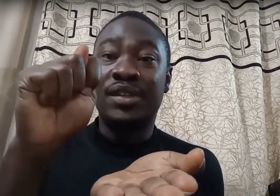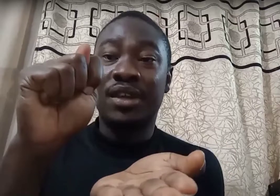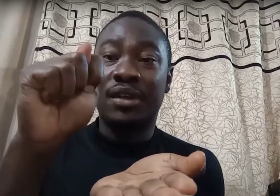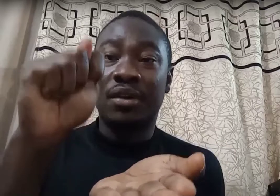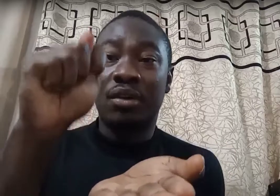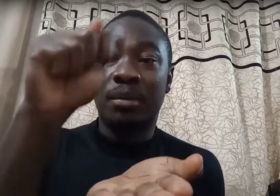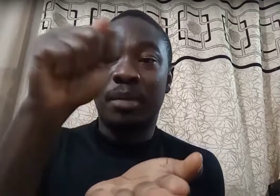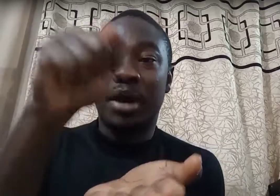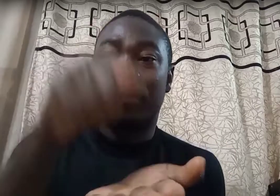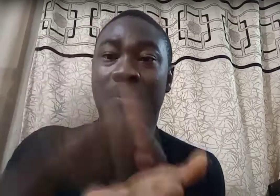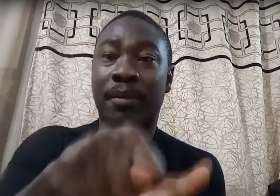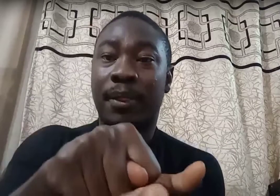1,000.